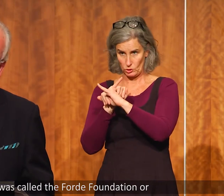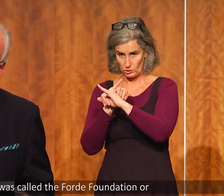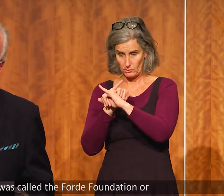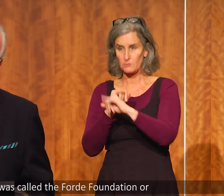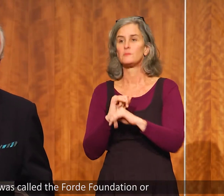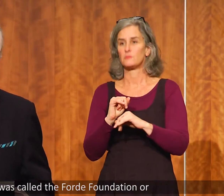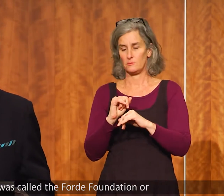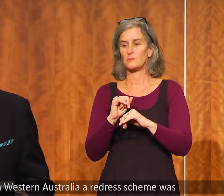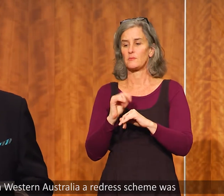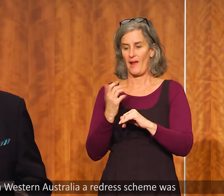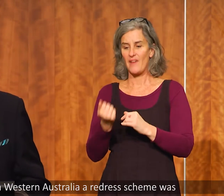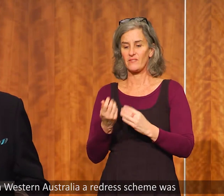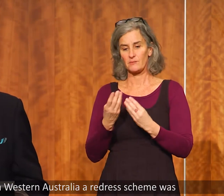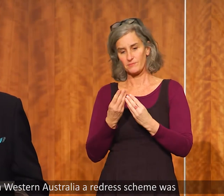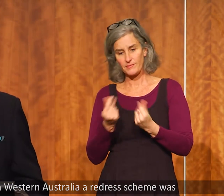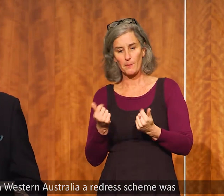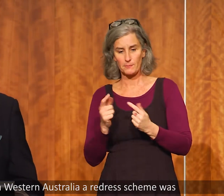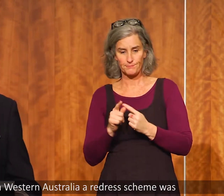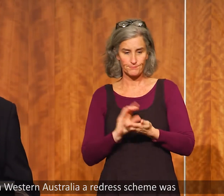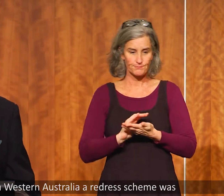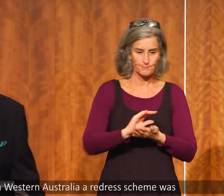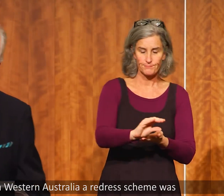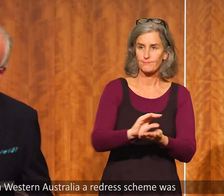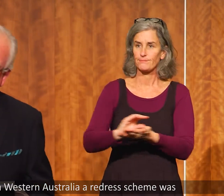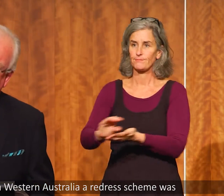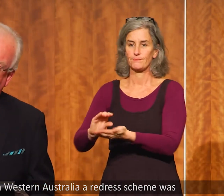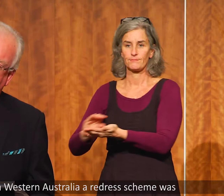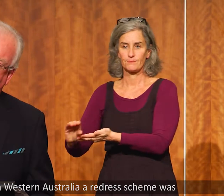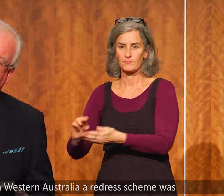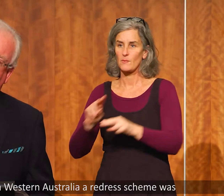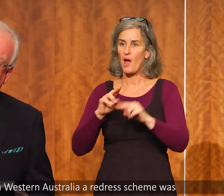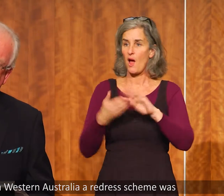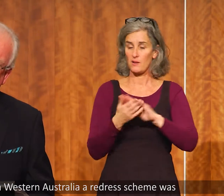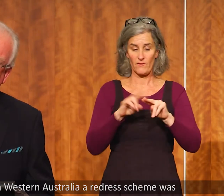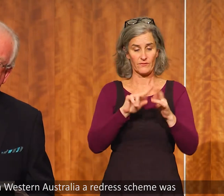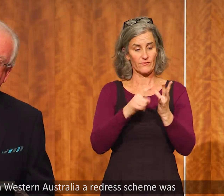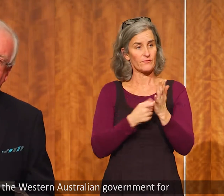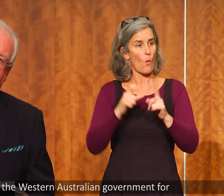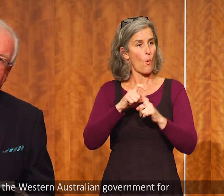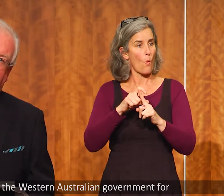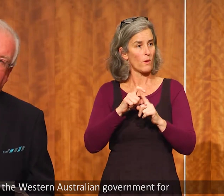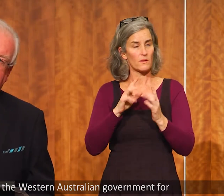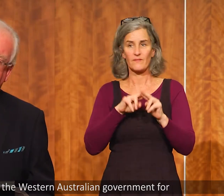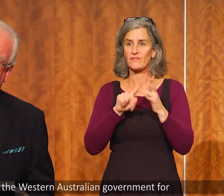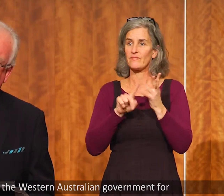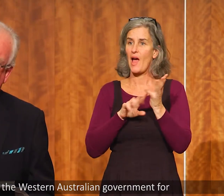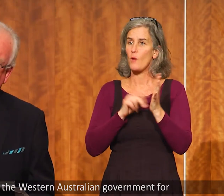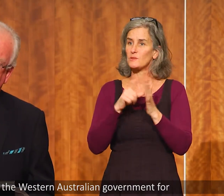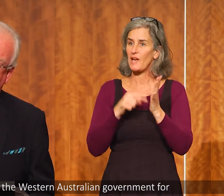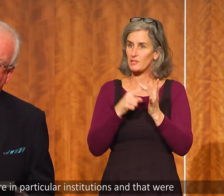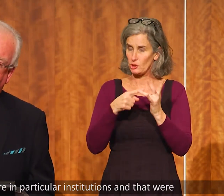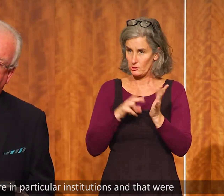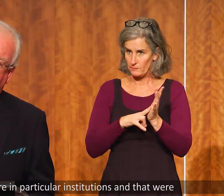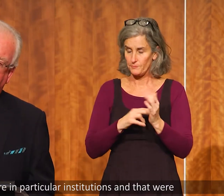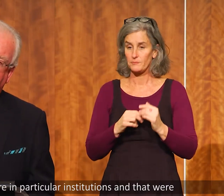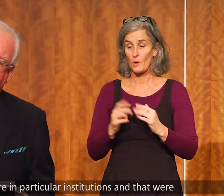called the Ford Foundation or the Ford Inquiry. In Western Australia, there was also a redress scheme established by the Western Australian government